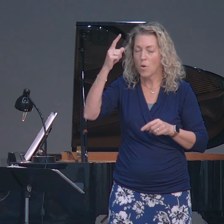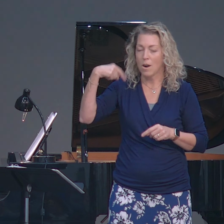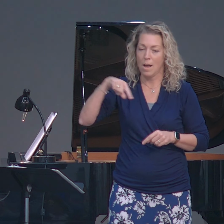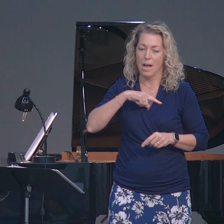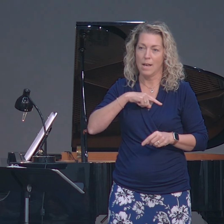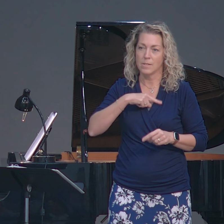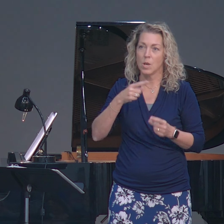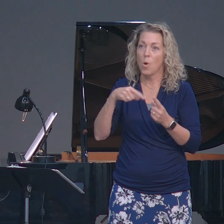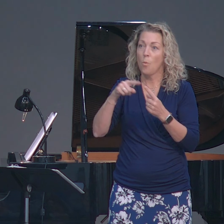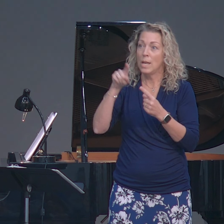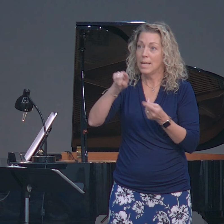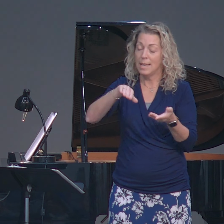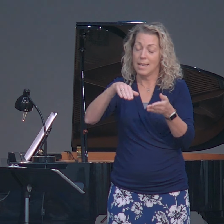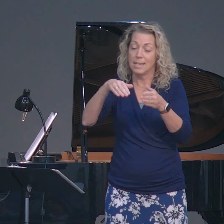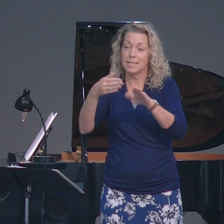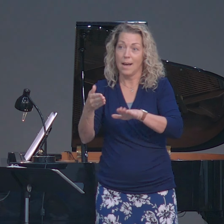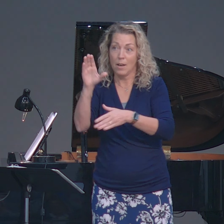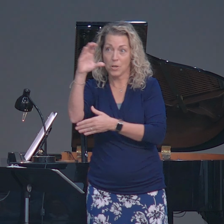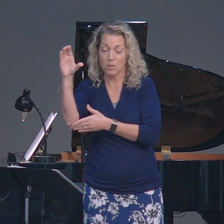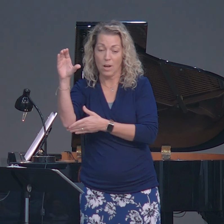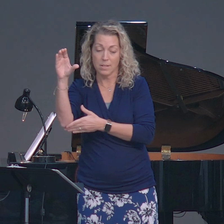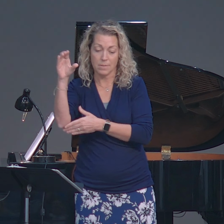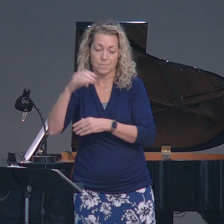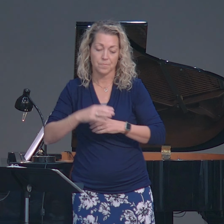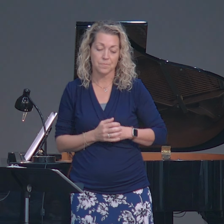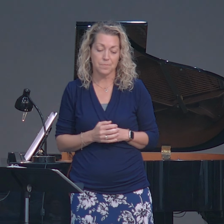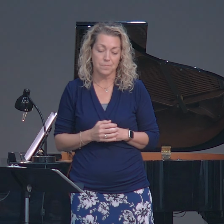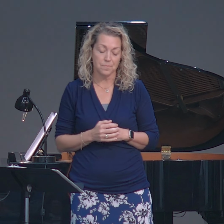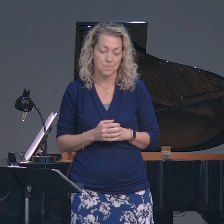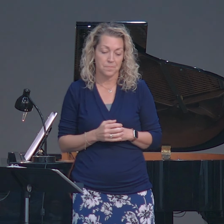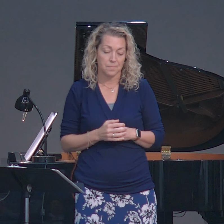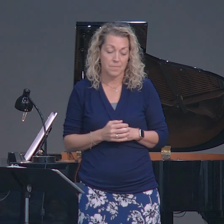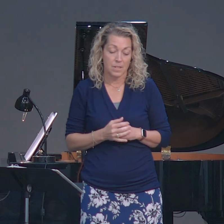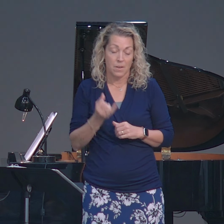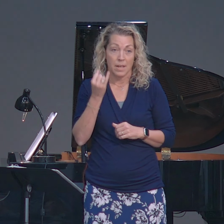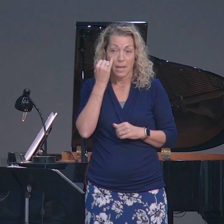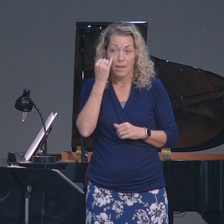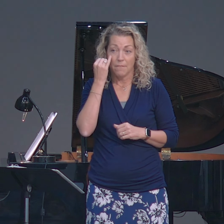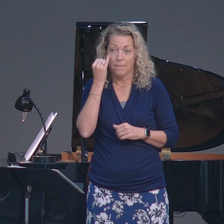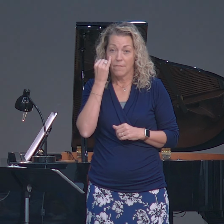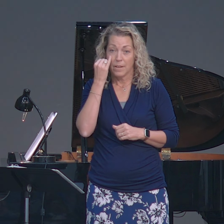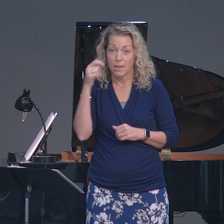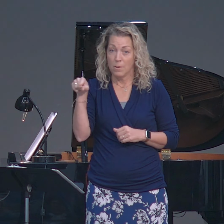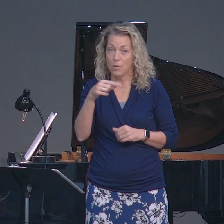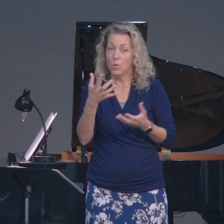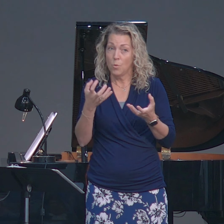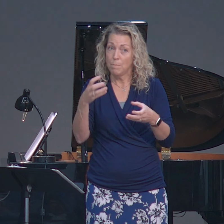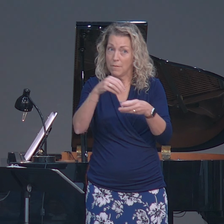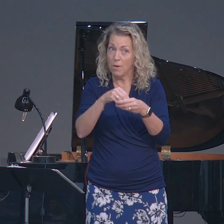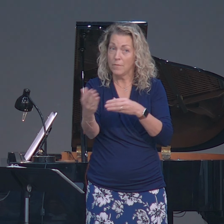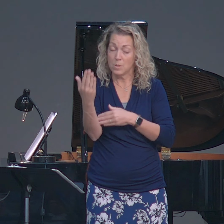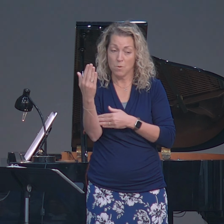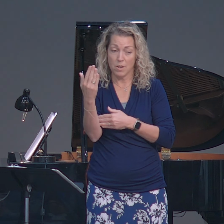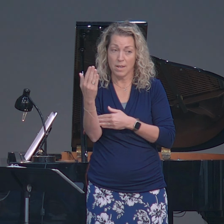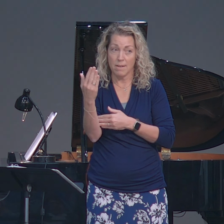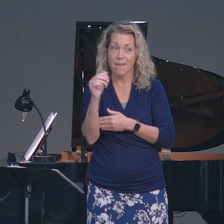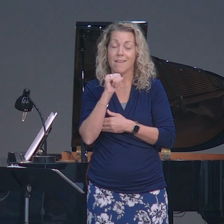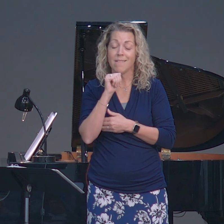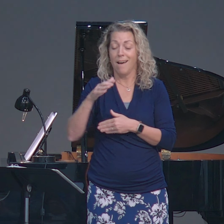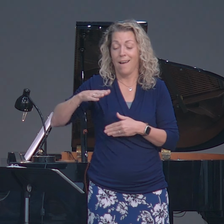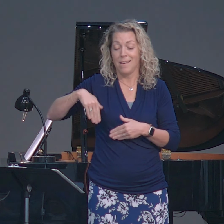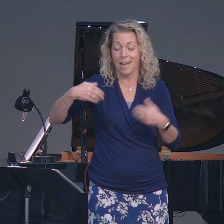on the cross through the elements of communion. So if you would like to participate this morning and you did not pick up one of